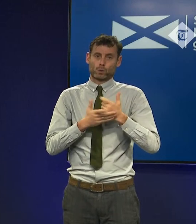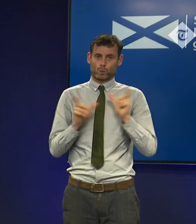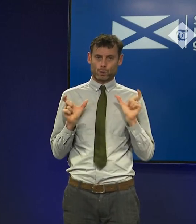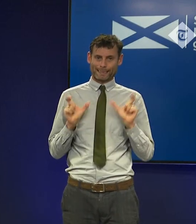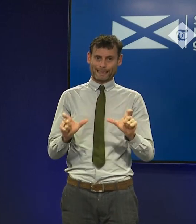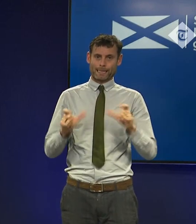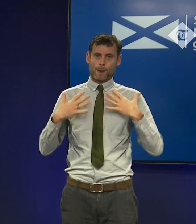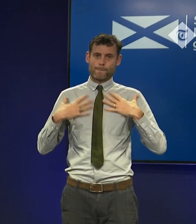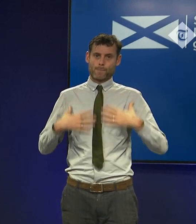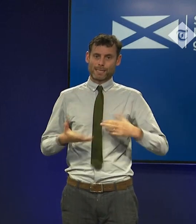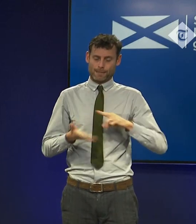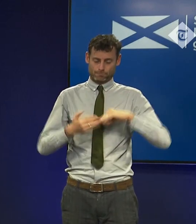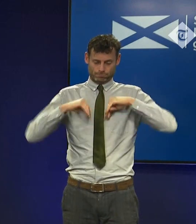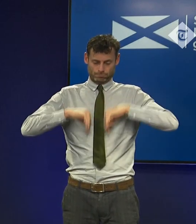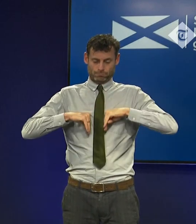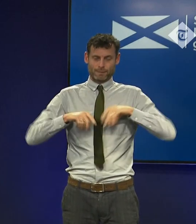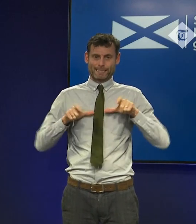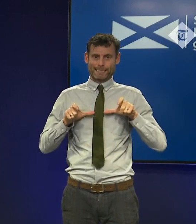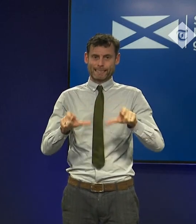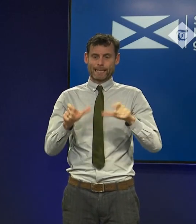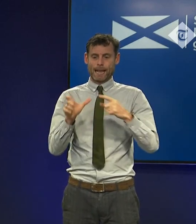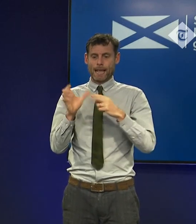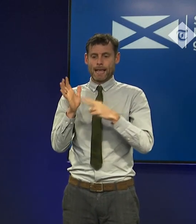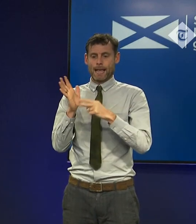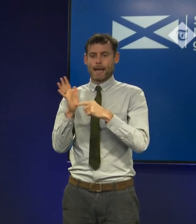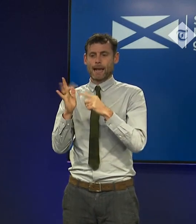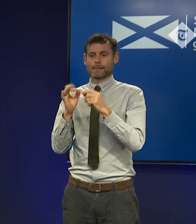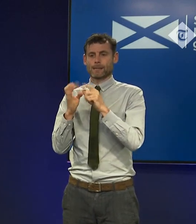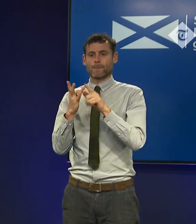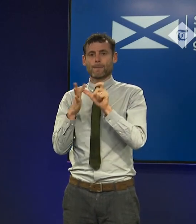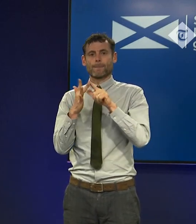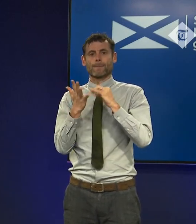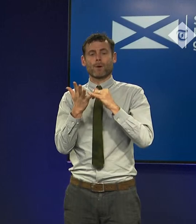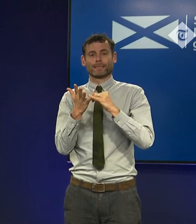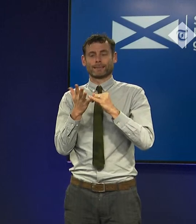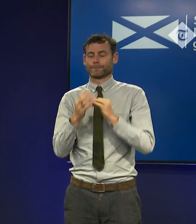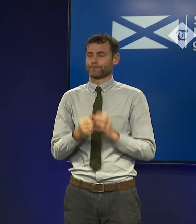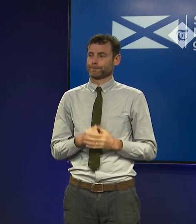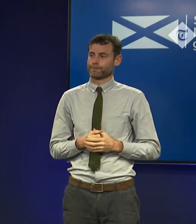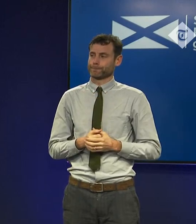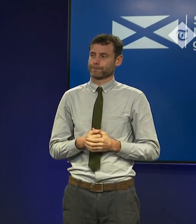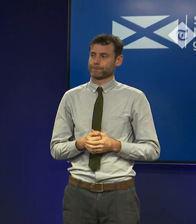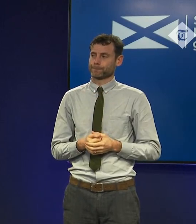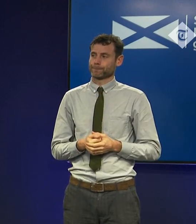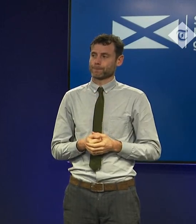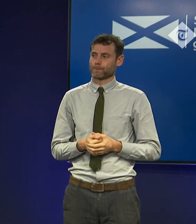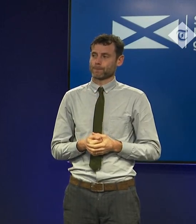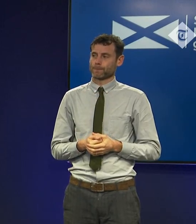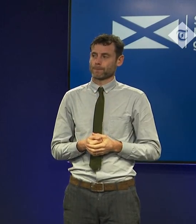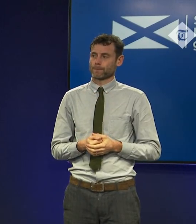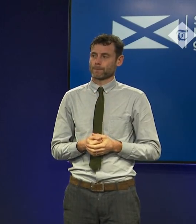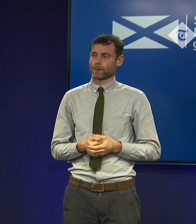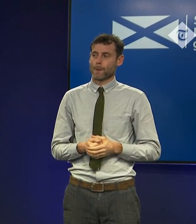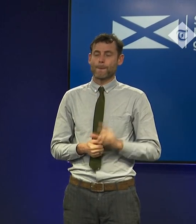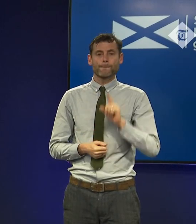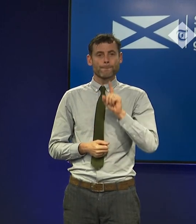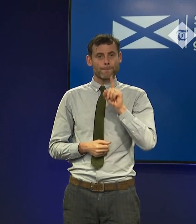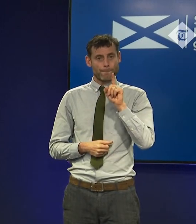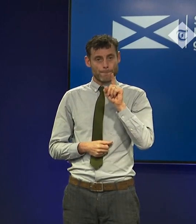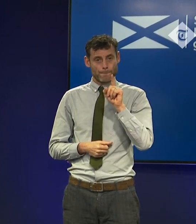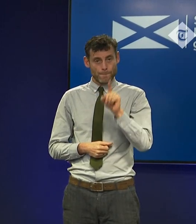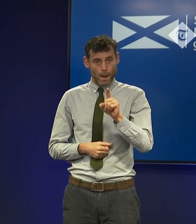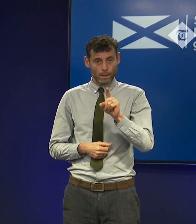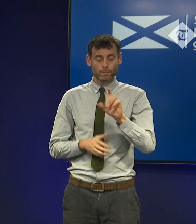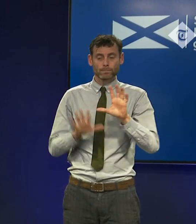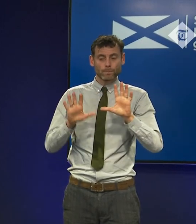antibody response in the body. I know at this stage, as yet, we don't know just to what degree, if any, there's going to be immune